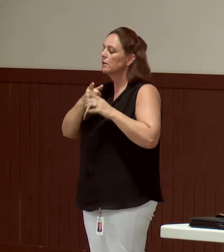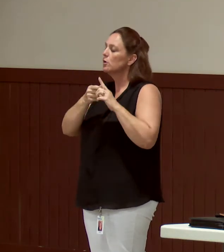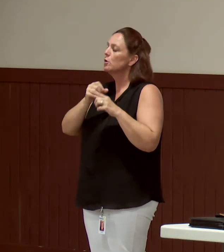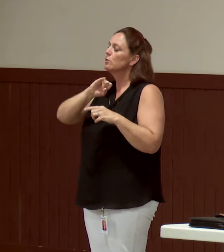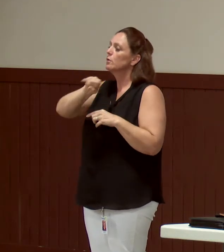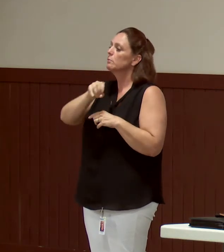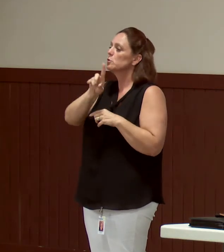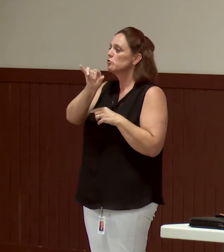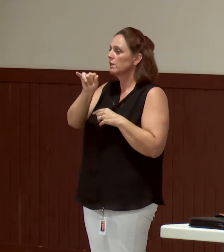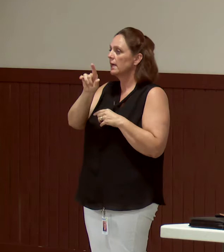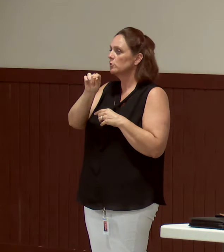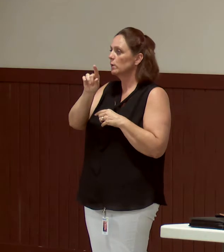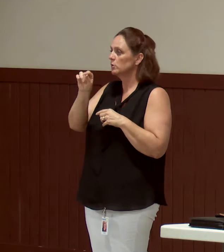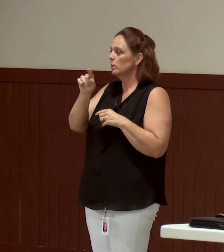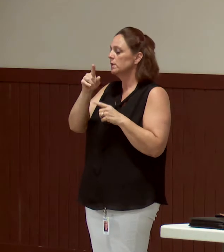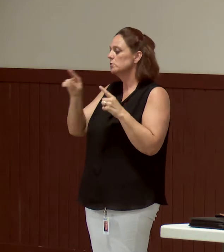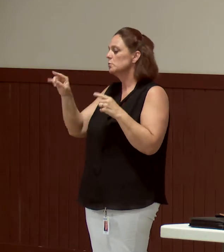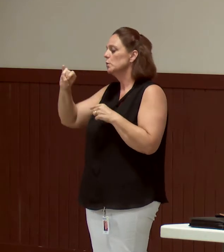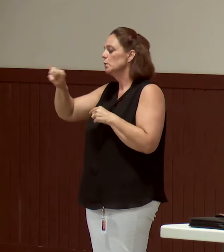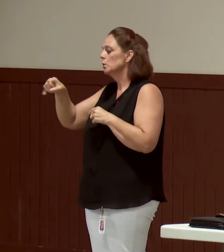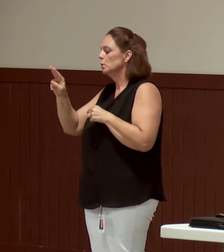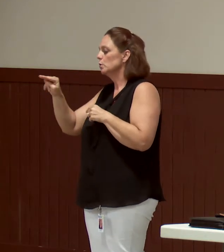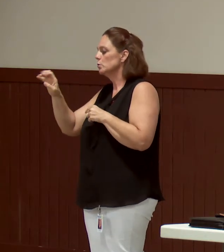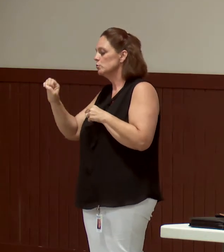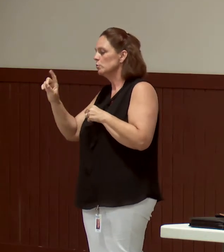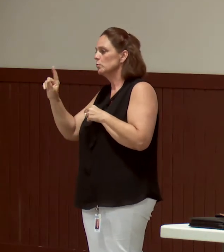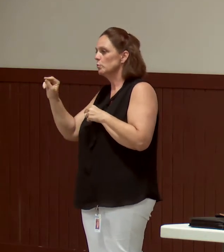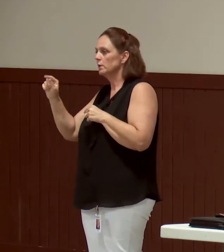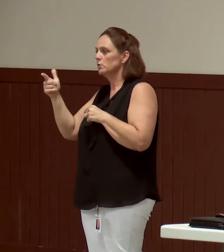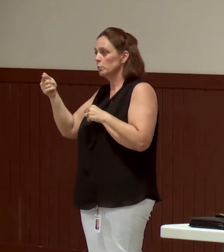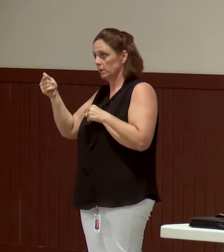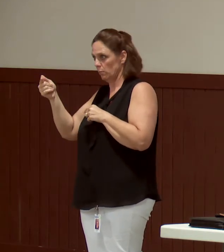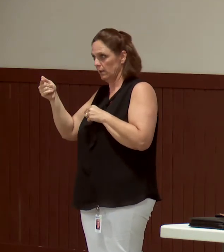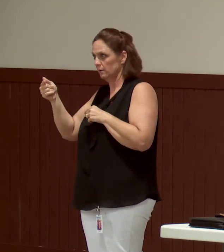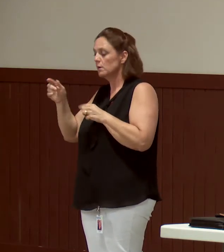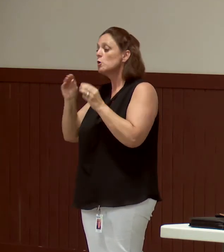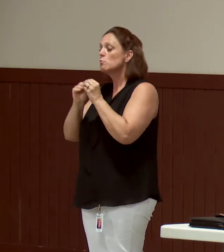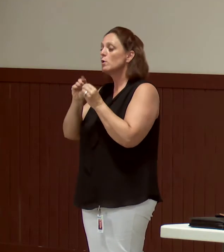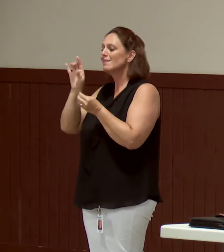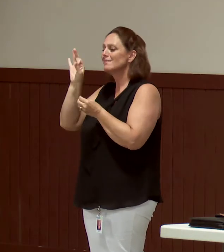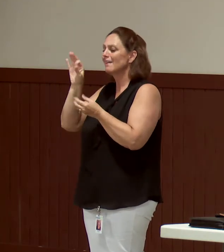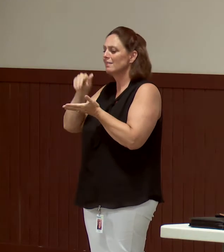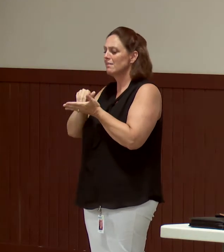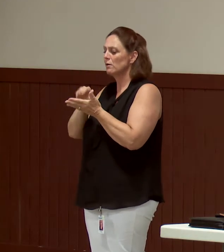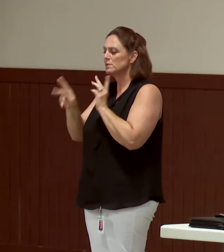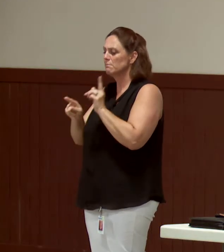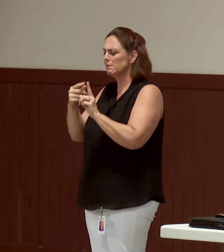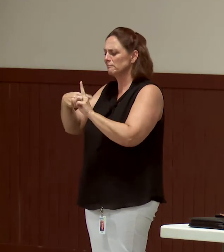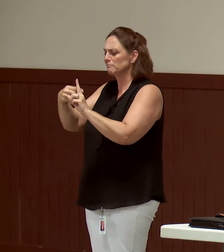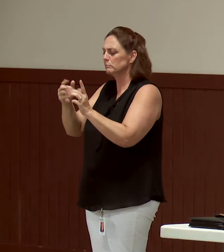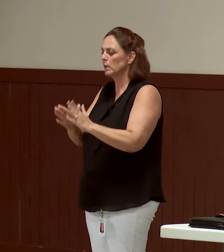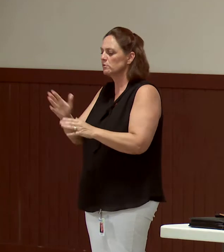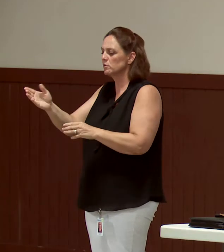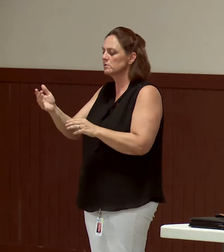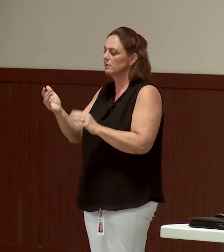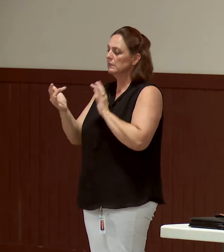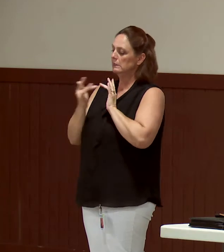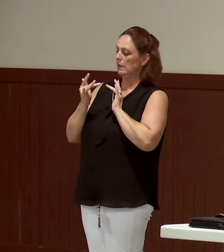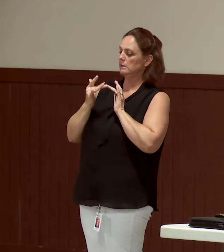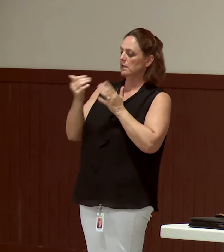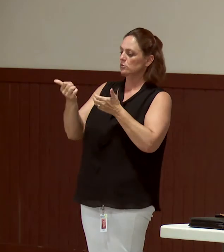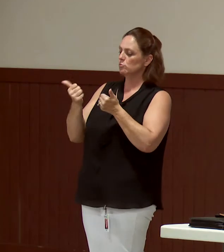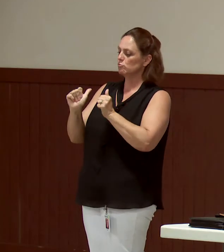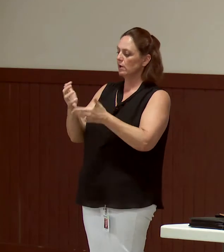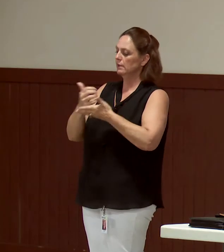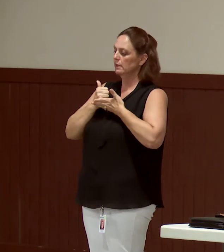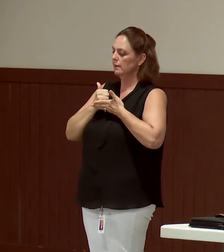June 2021, more than 9,000 Linn County renters reached out to Waypoint to try to get some kind of rental